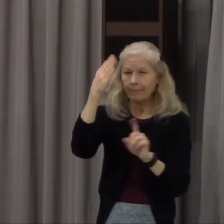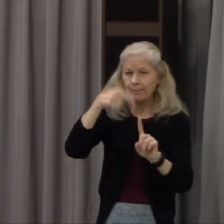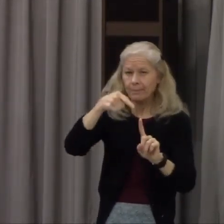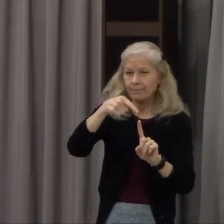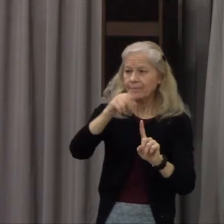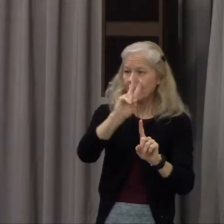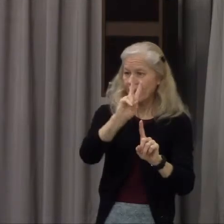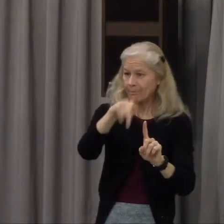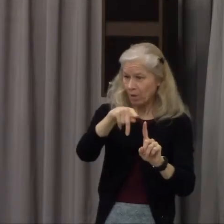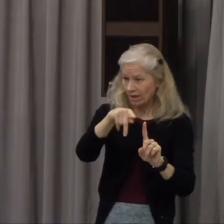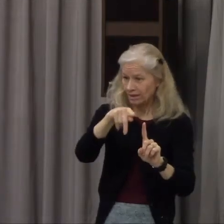of.